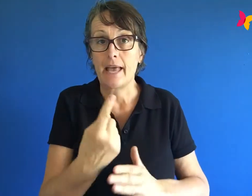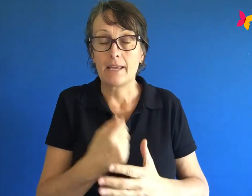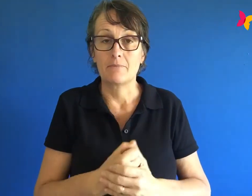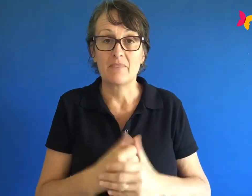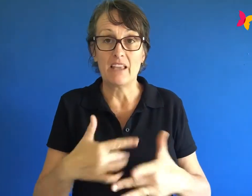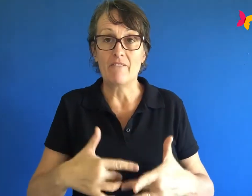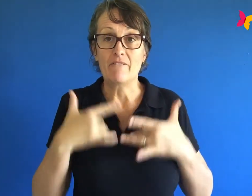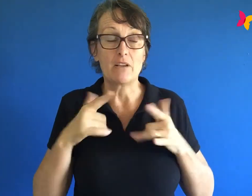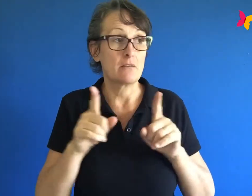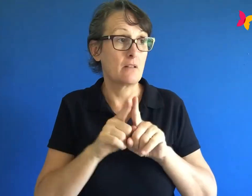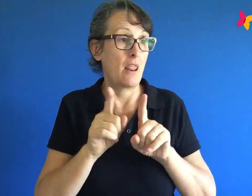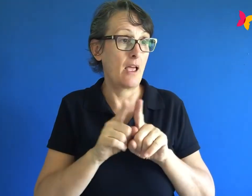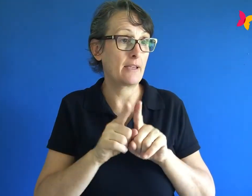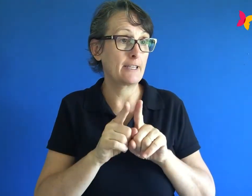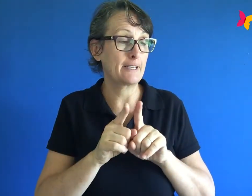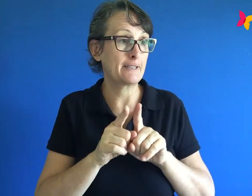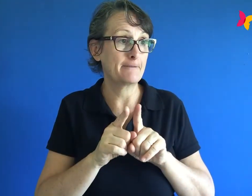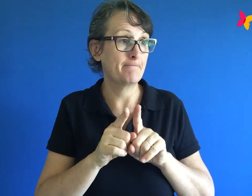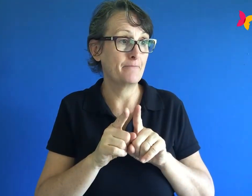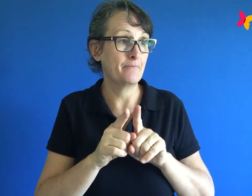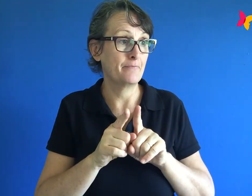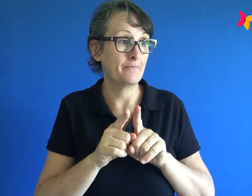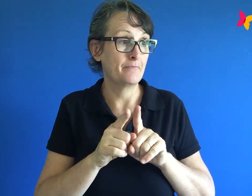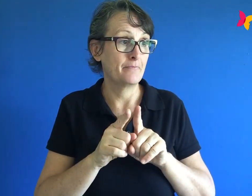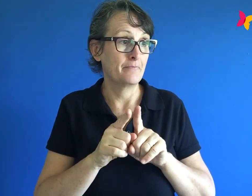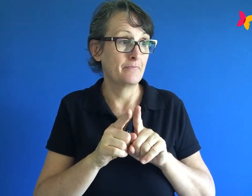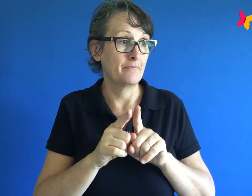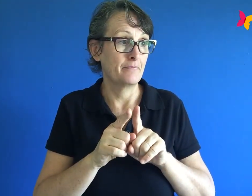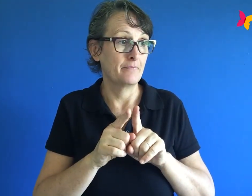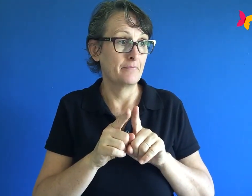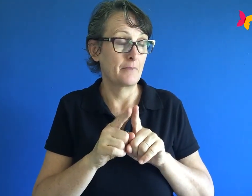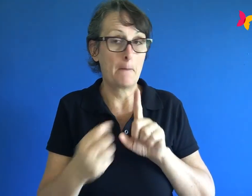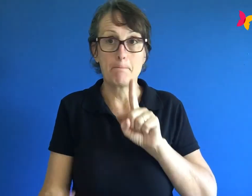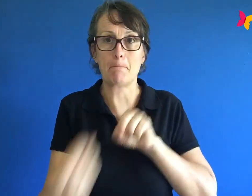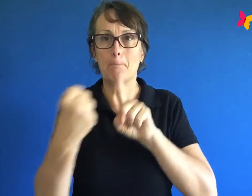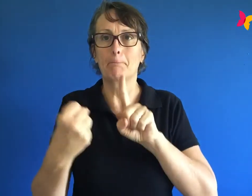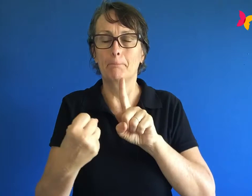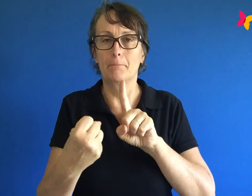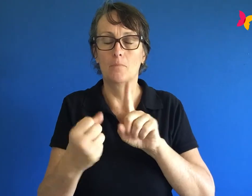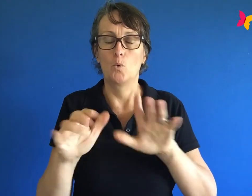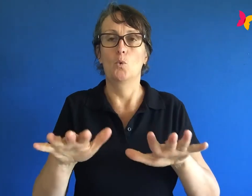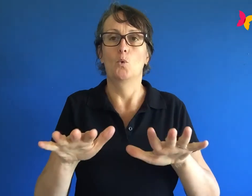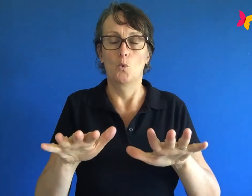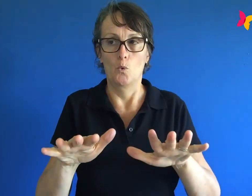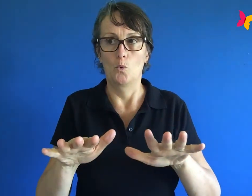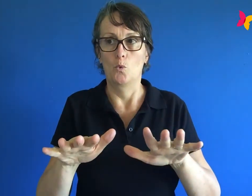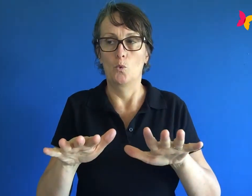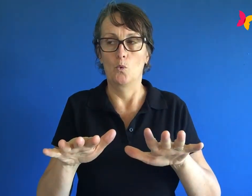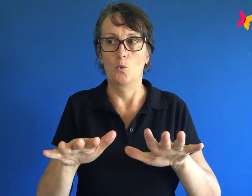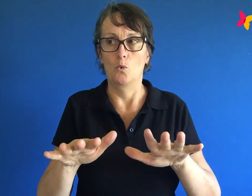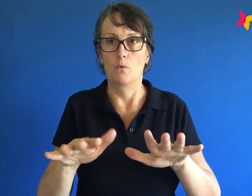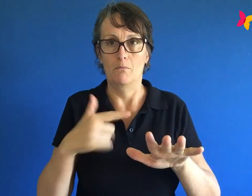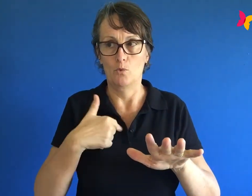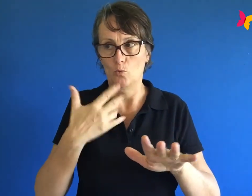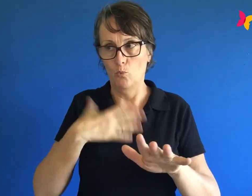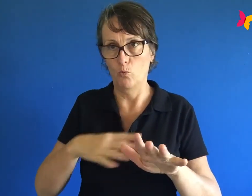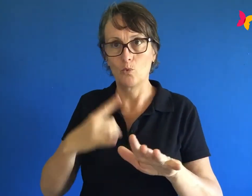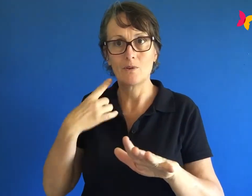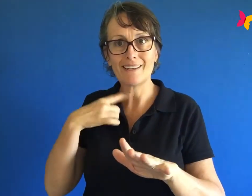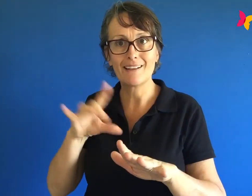of your brain is just forever changed by the trauma, and every moment of an illness